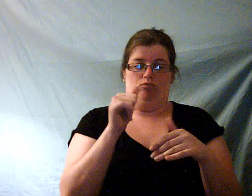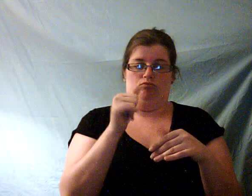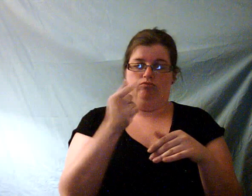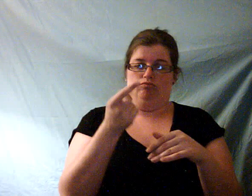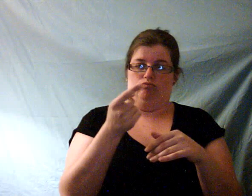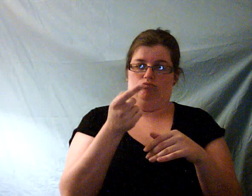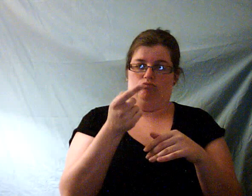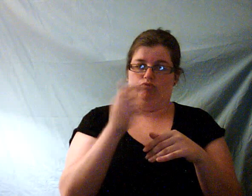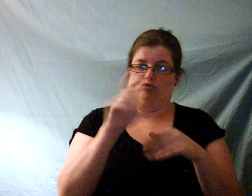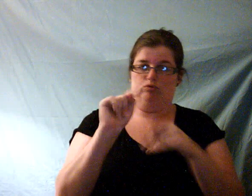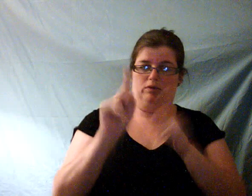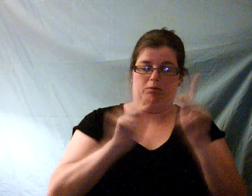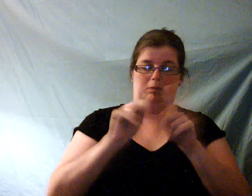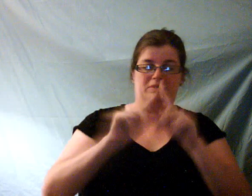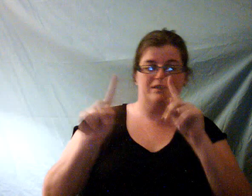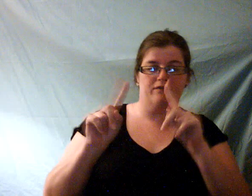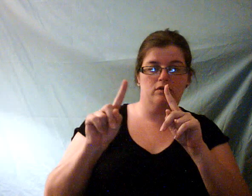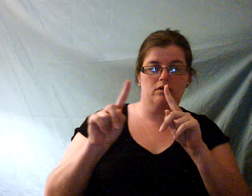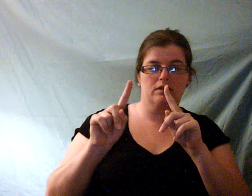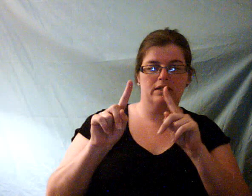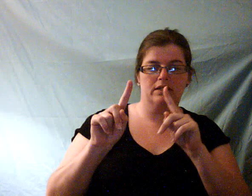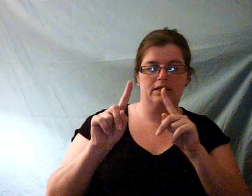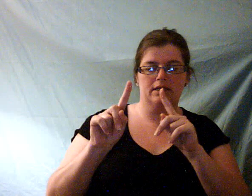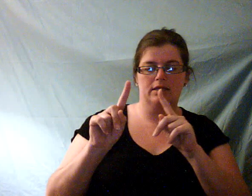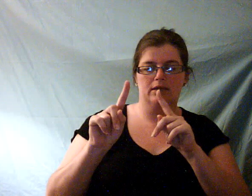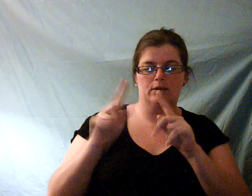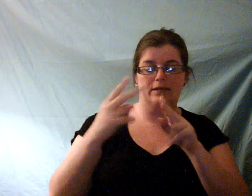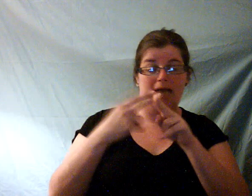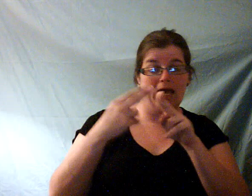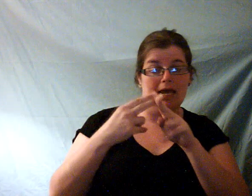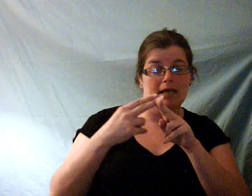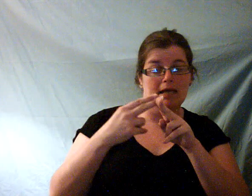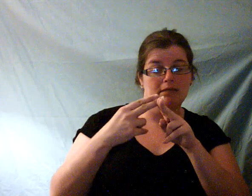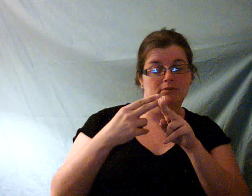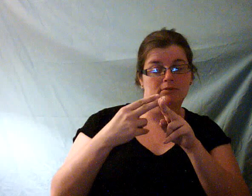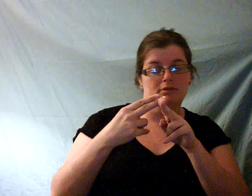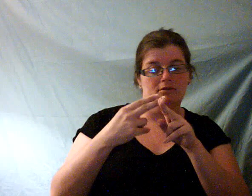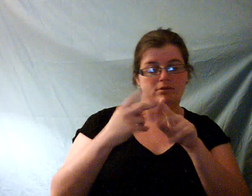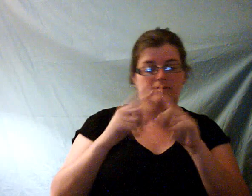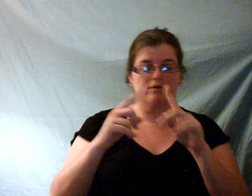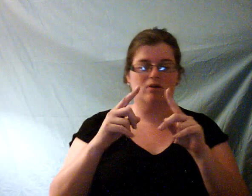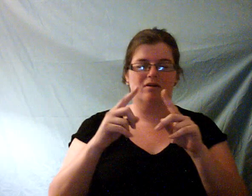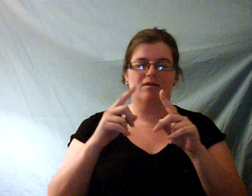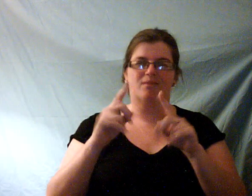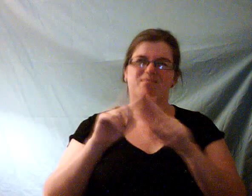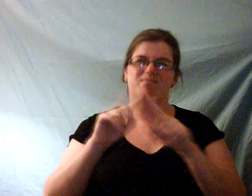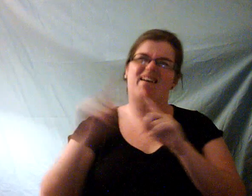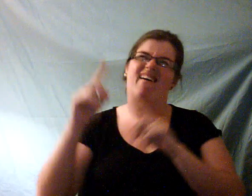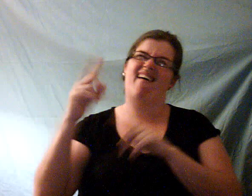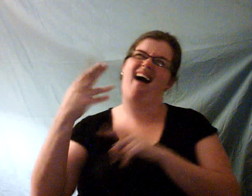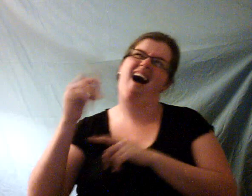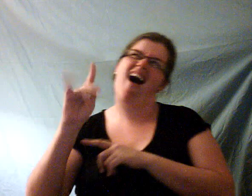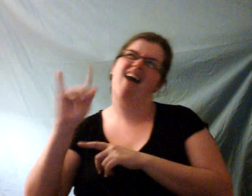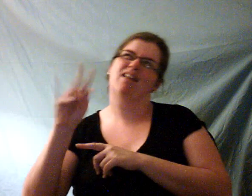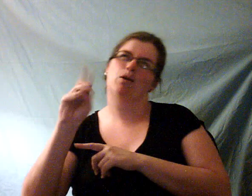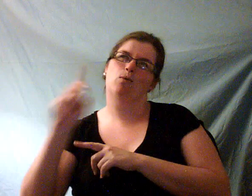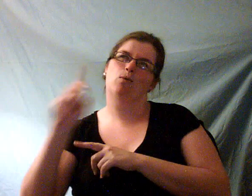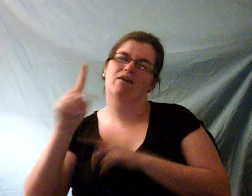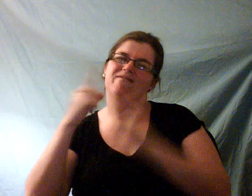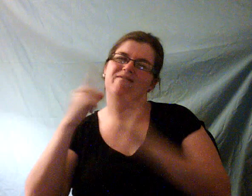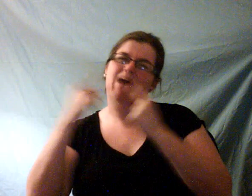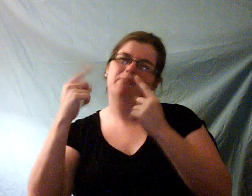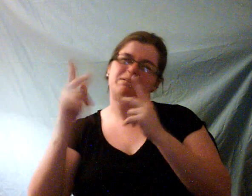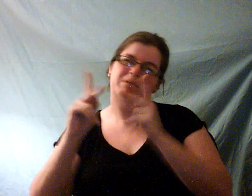they are. Now, our Hollywood people we do treat like royalty, but for the most part, people are